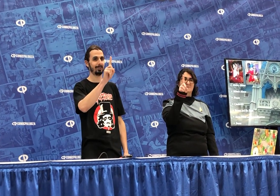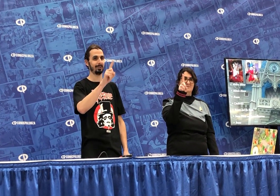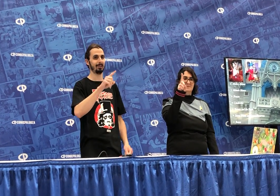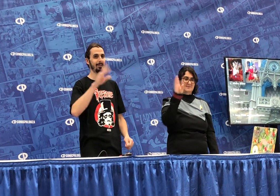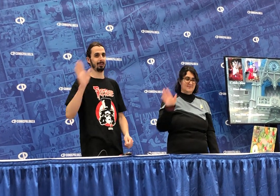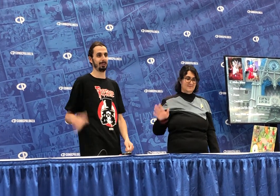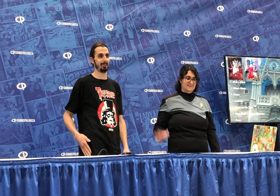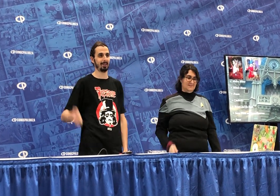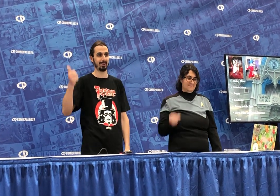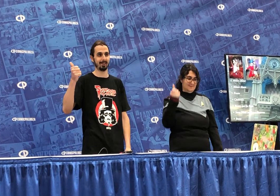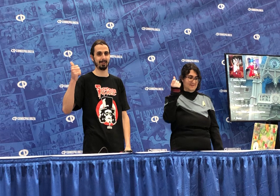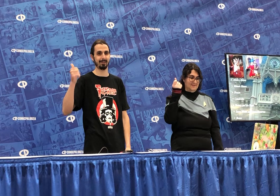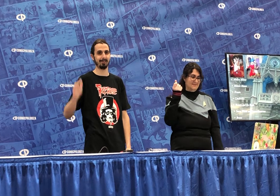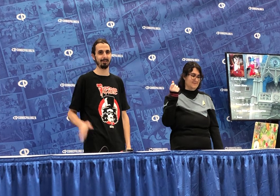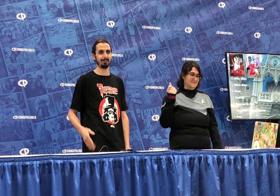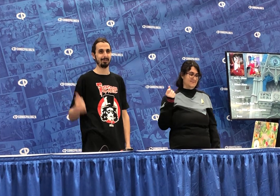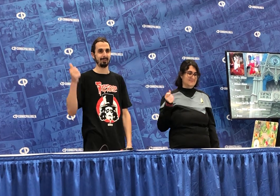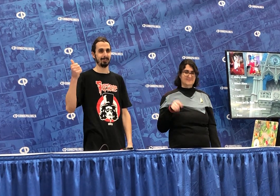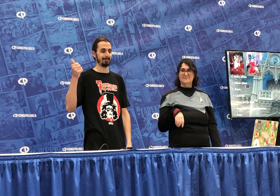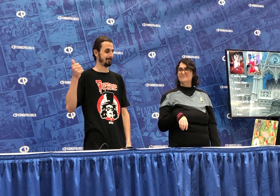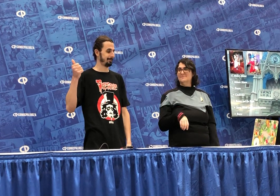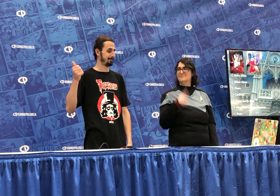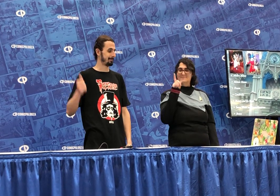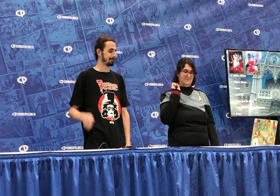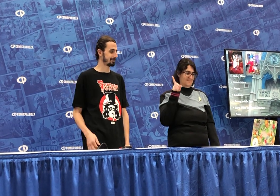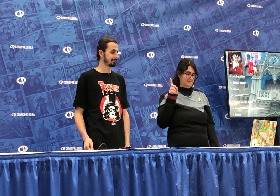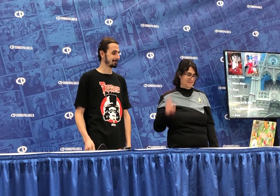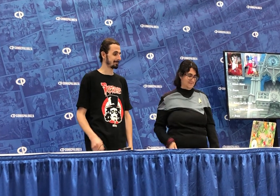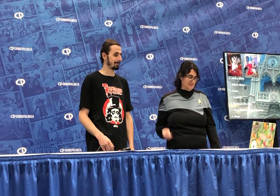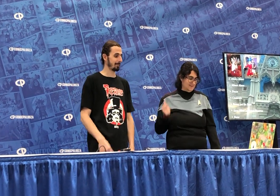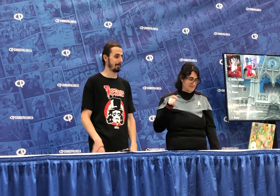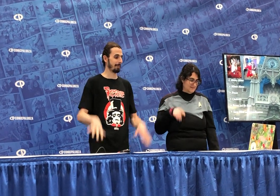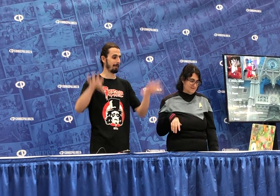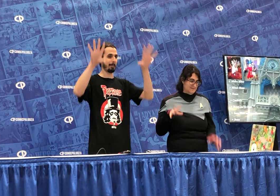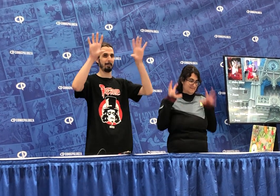101 Dalmatians. 101 dogs.